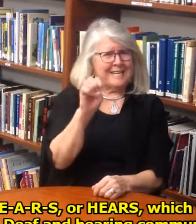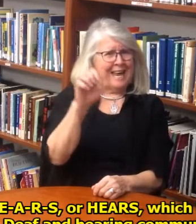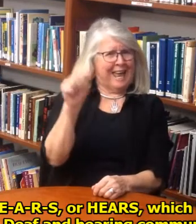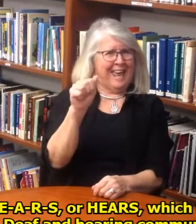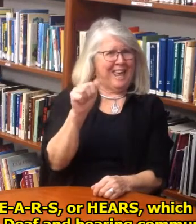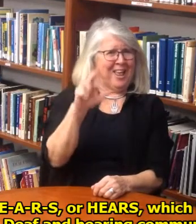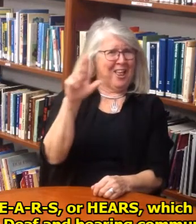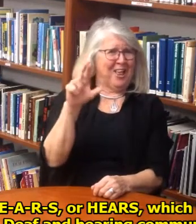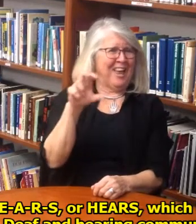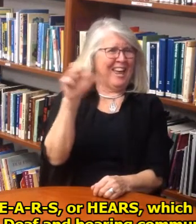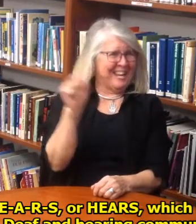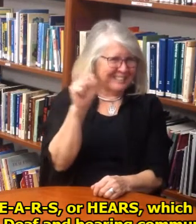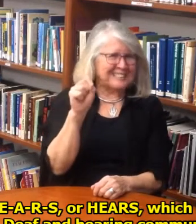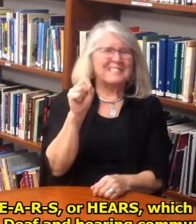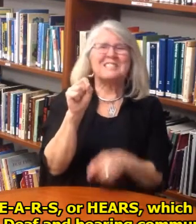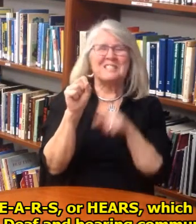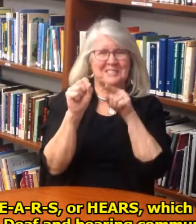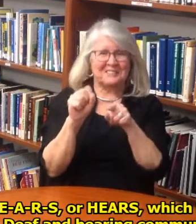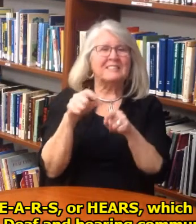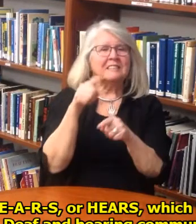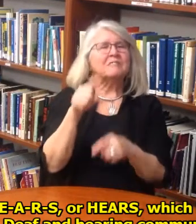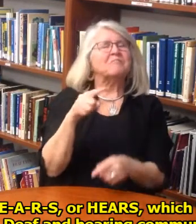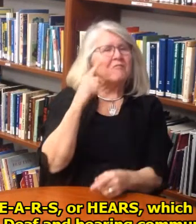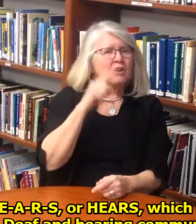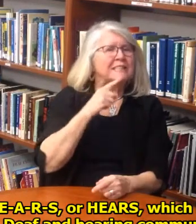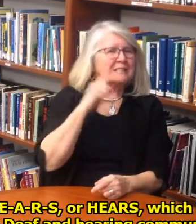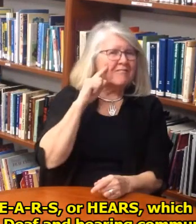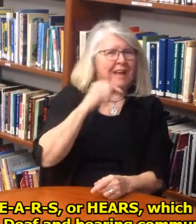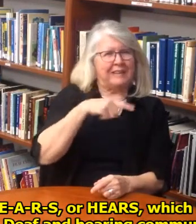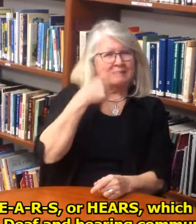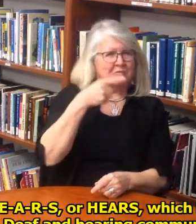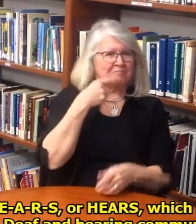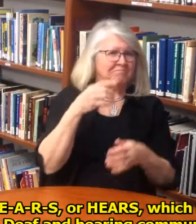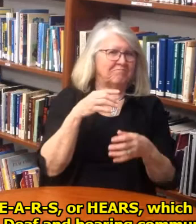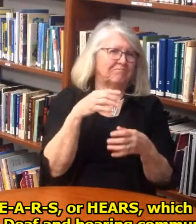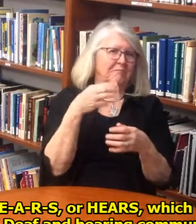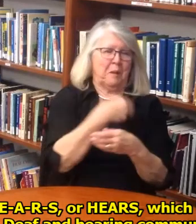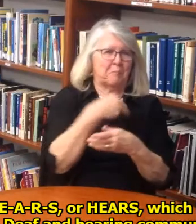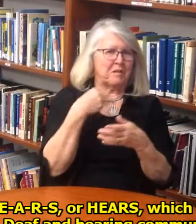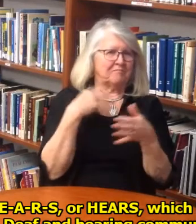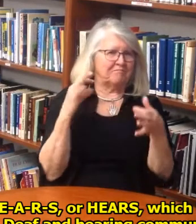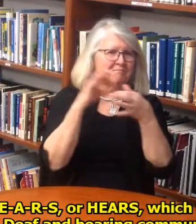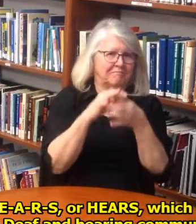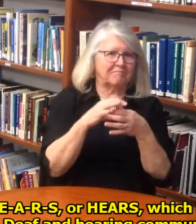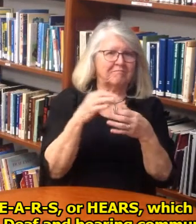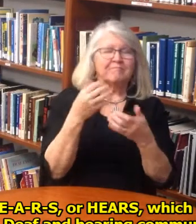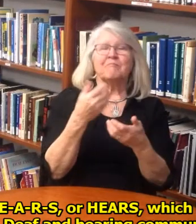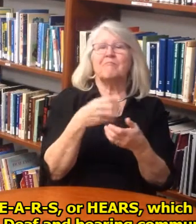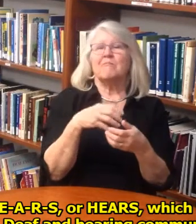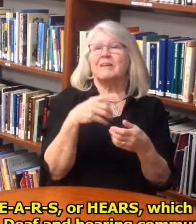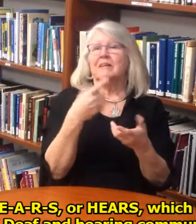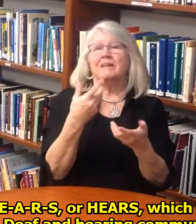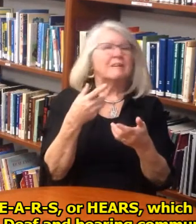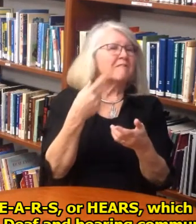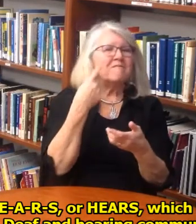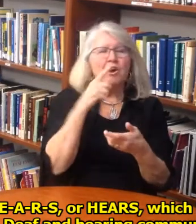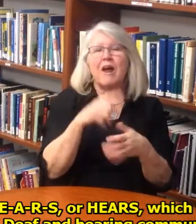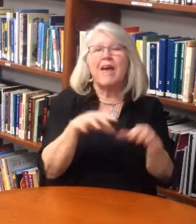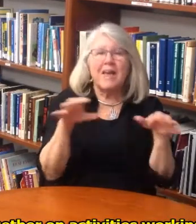was HEARS, or HEARS, which is an organization between deaf and hearing community members who